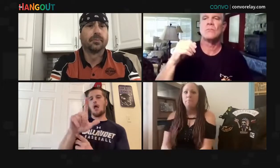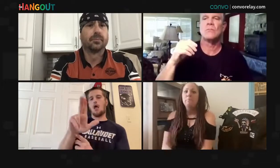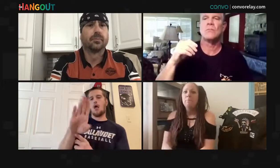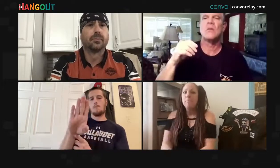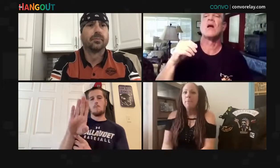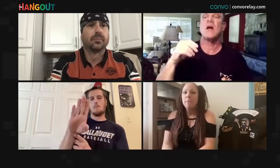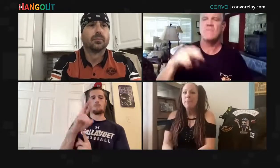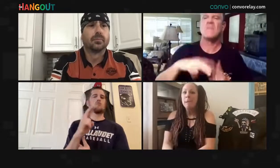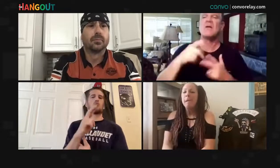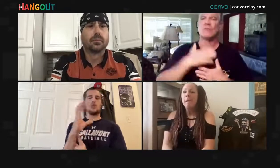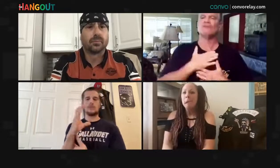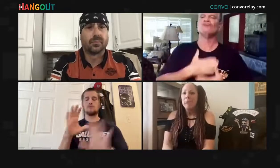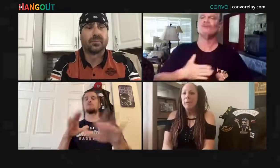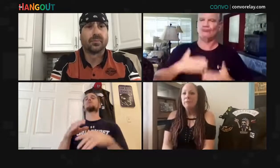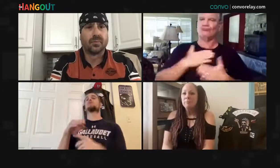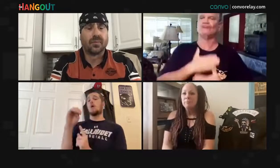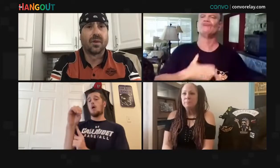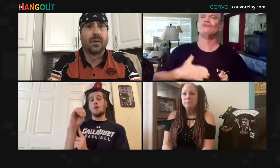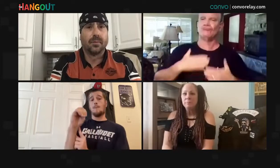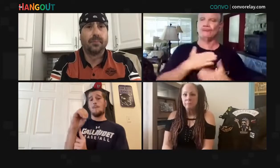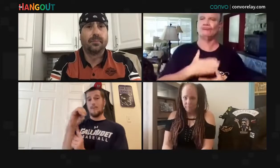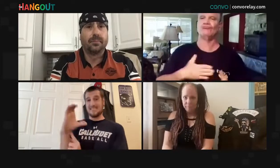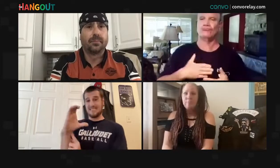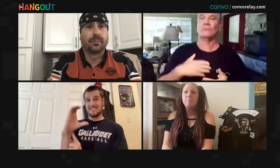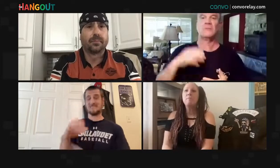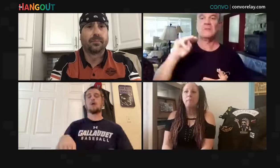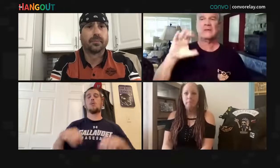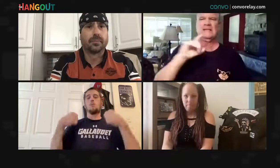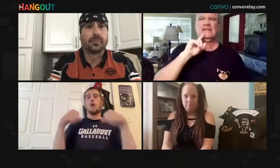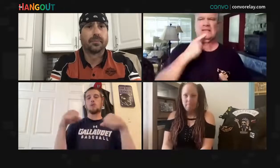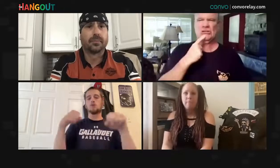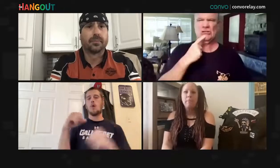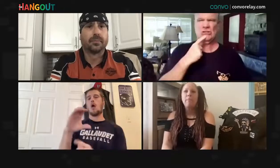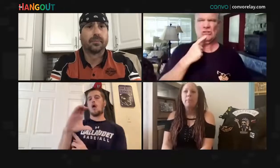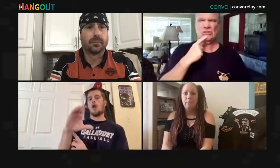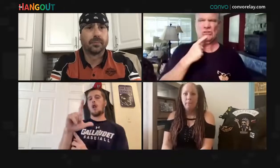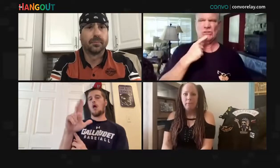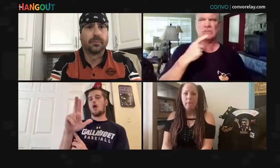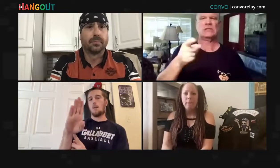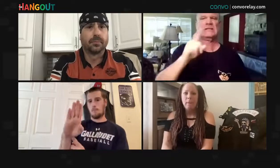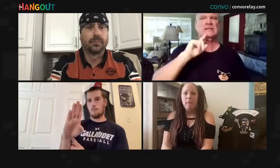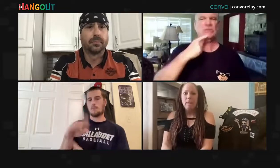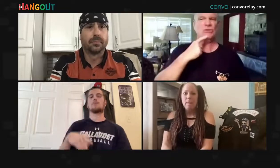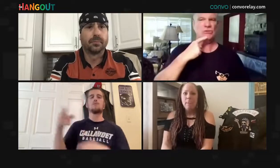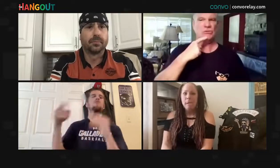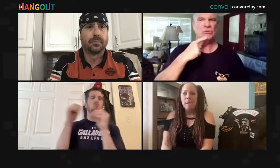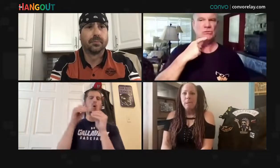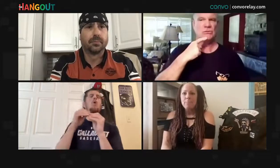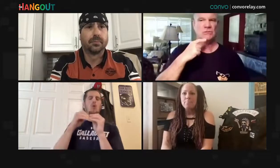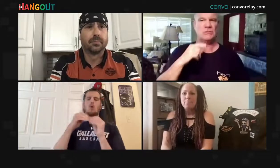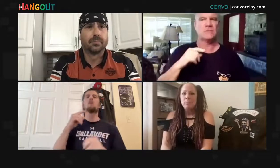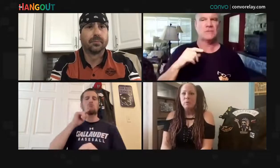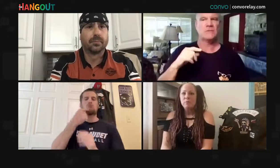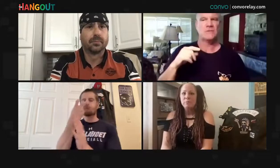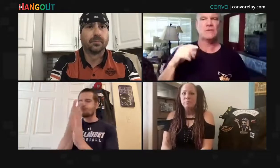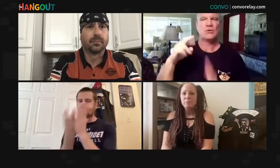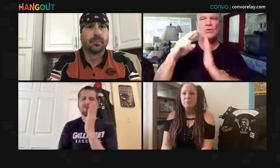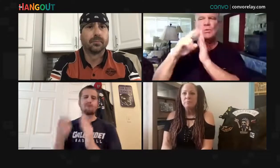the riding club. So riding club, so they have MC, which is a motorcycle club, and then riding club, which is